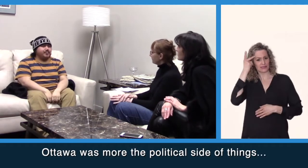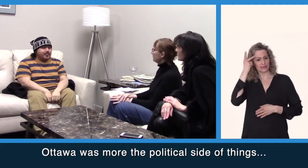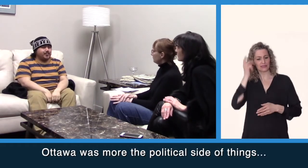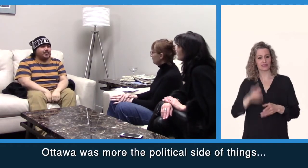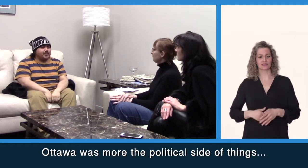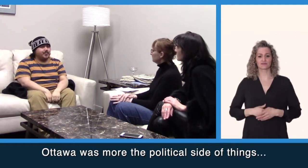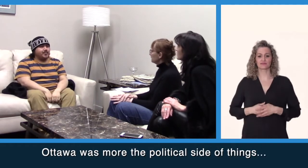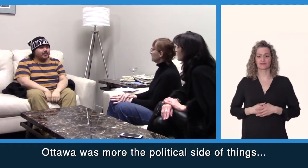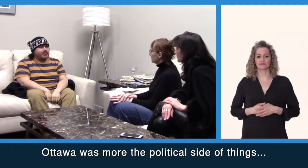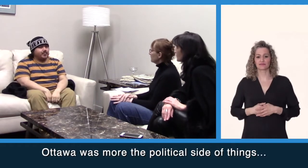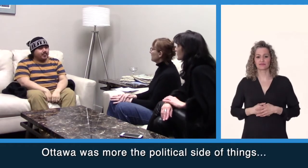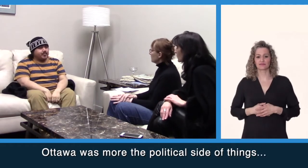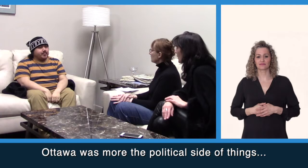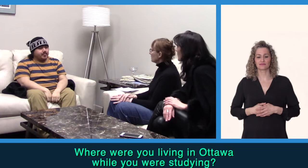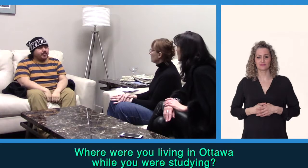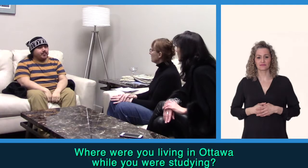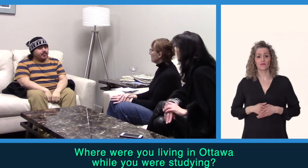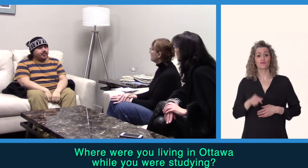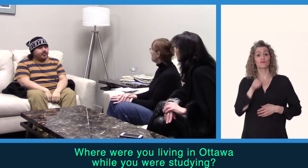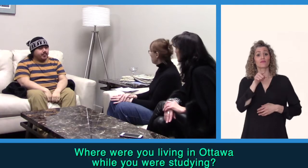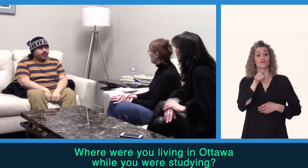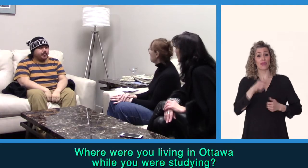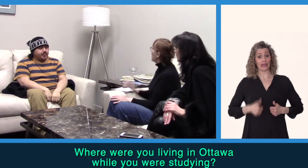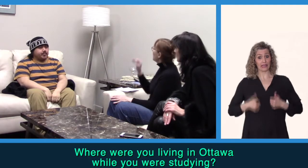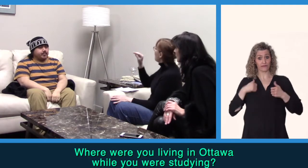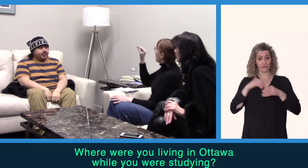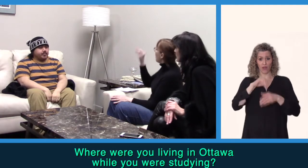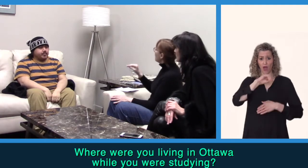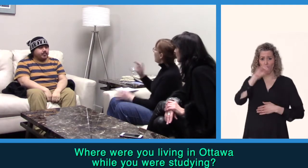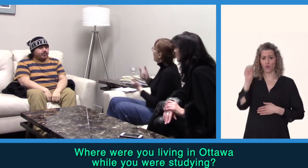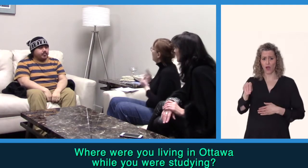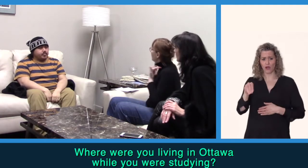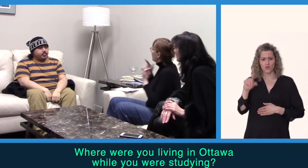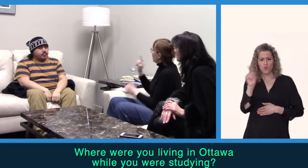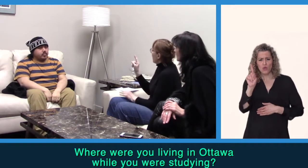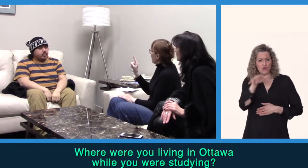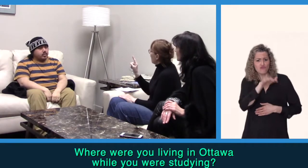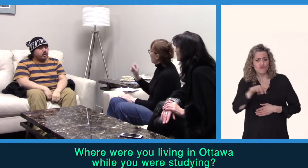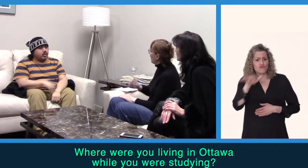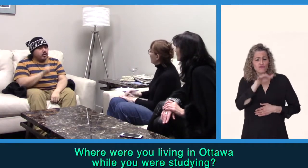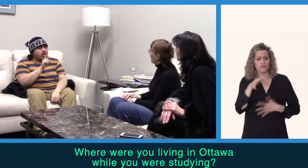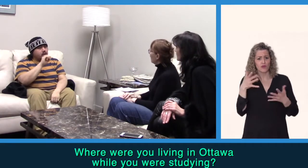things. Where were you living in Ottawa while you were studying?